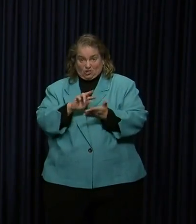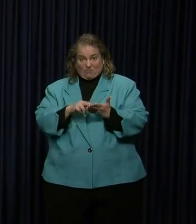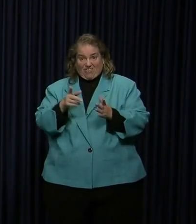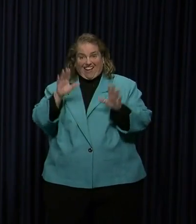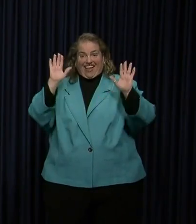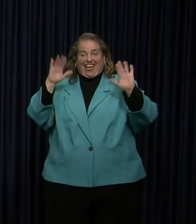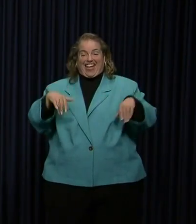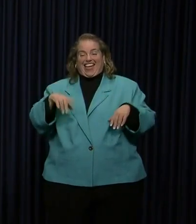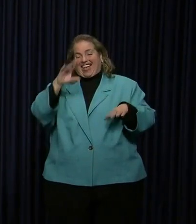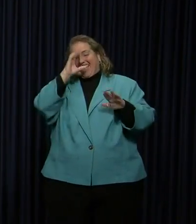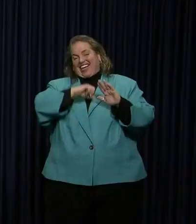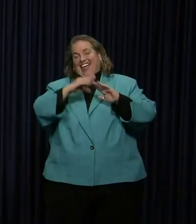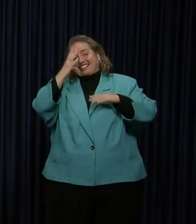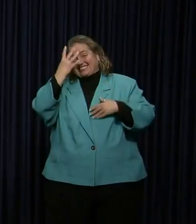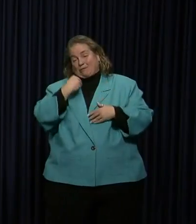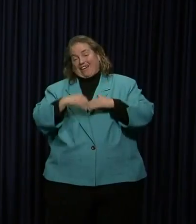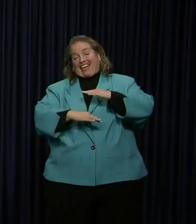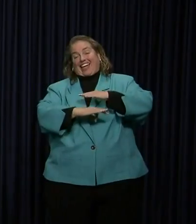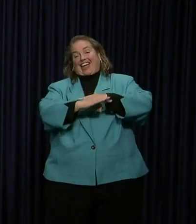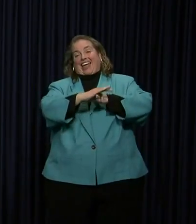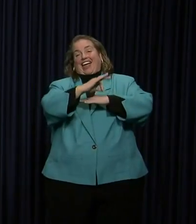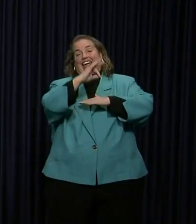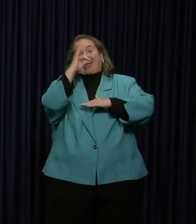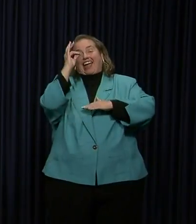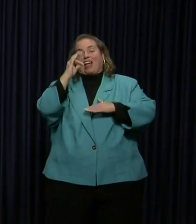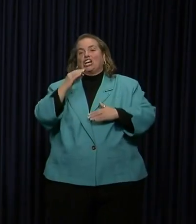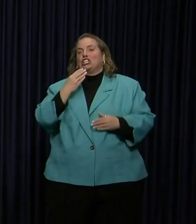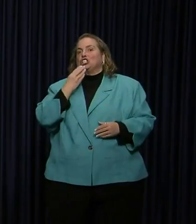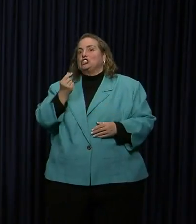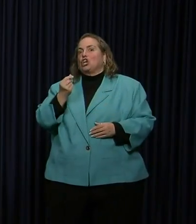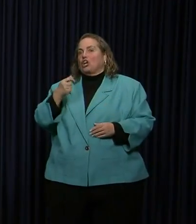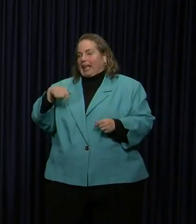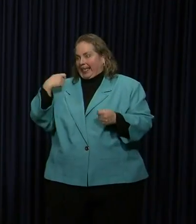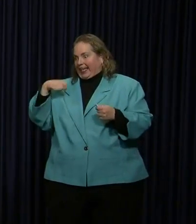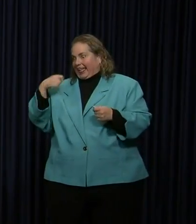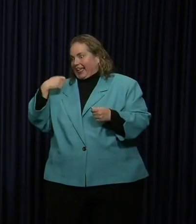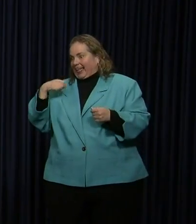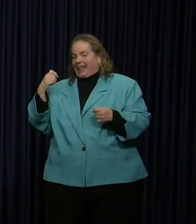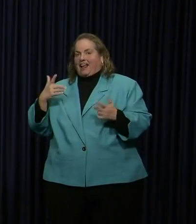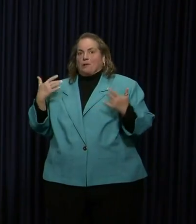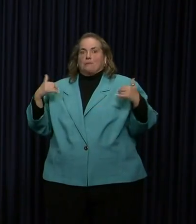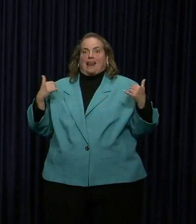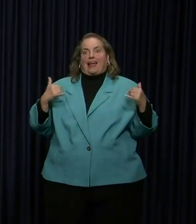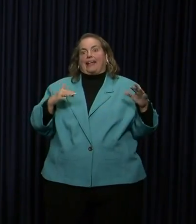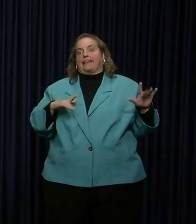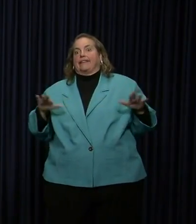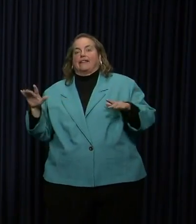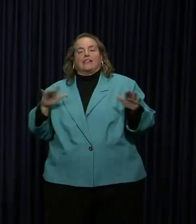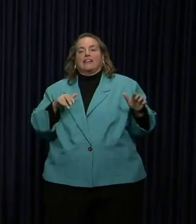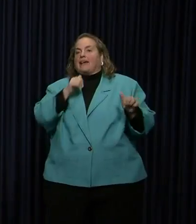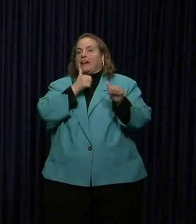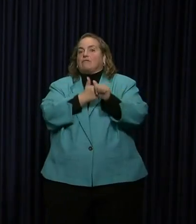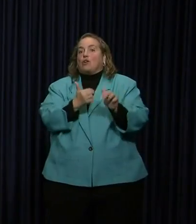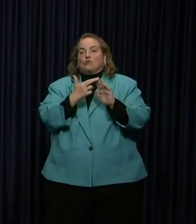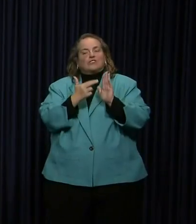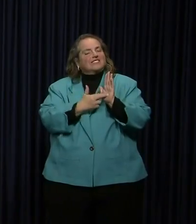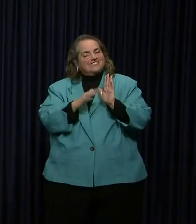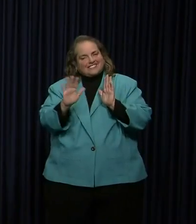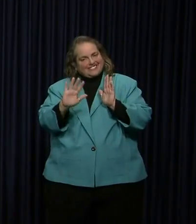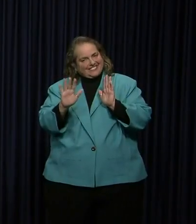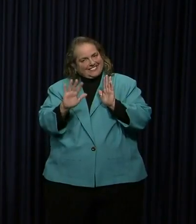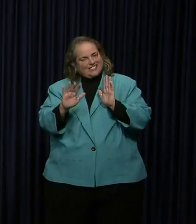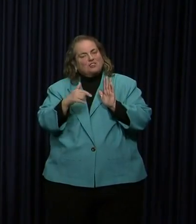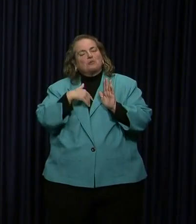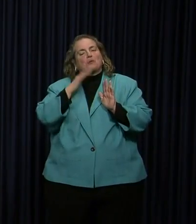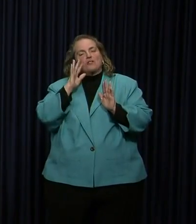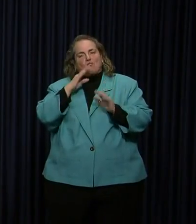mean you should be sleeping in, and doesn't mean you should be eating a lot of sugar, and doesn't mean you shouldn't be following the rules. So we're going to talk about that